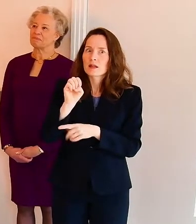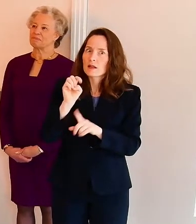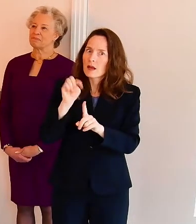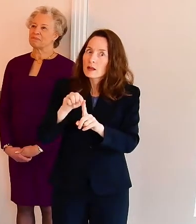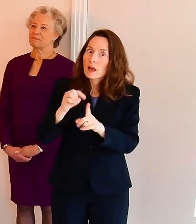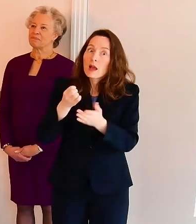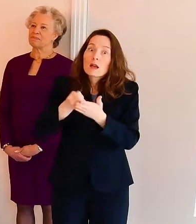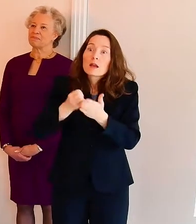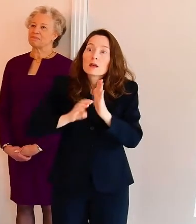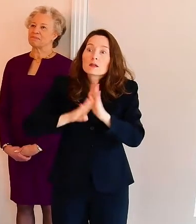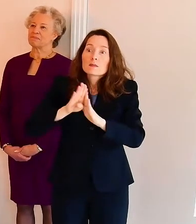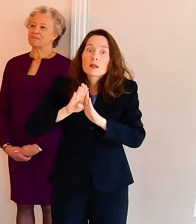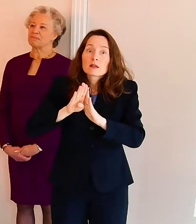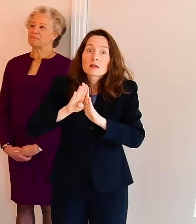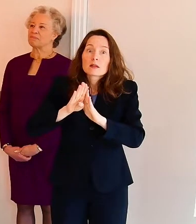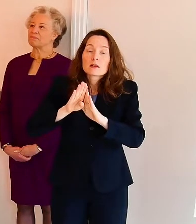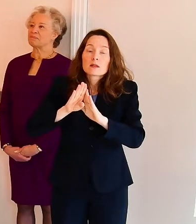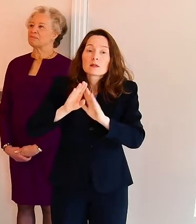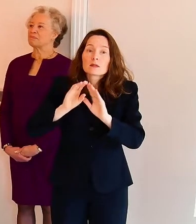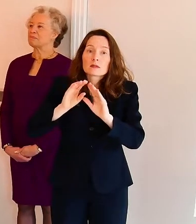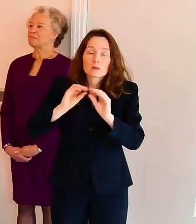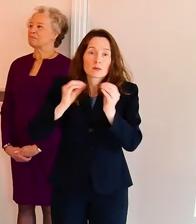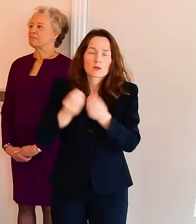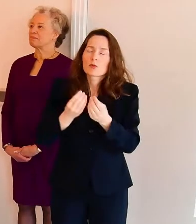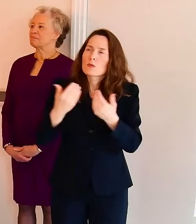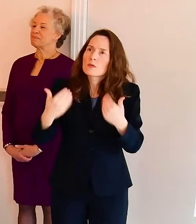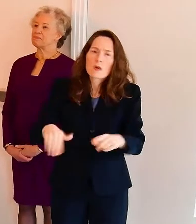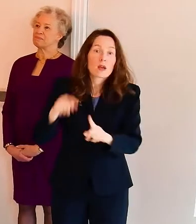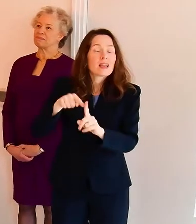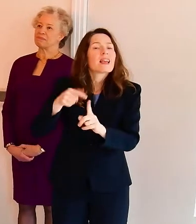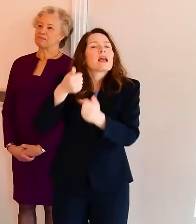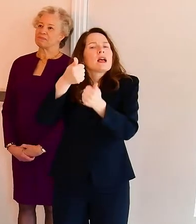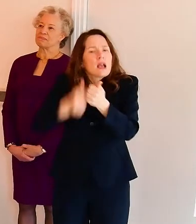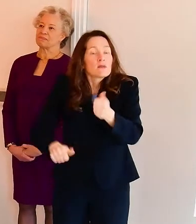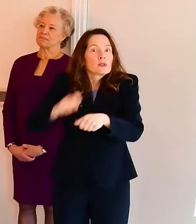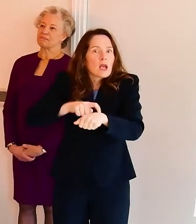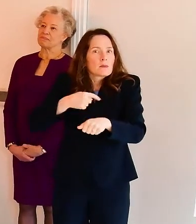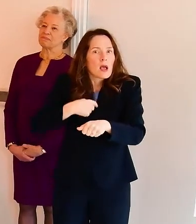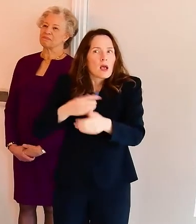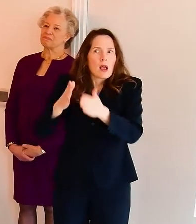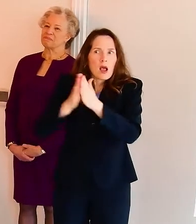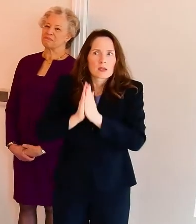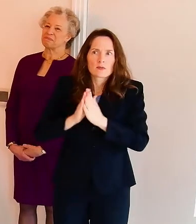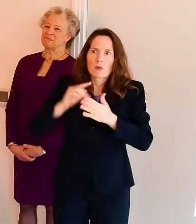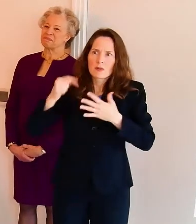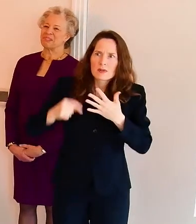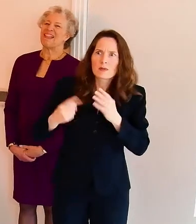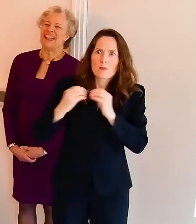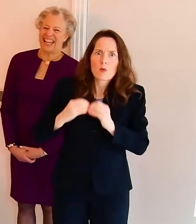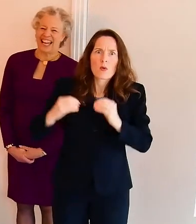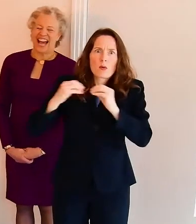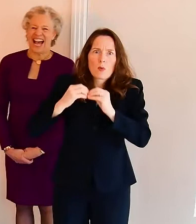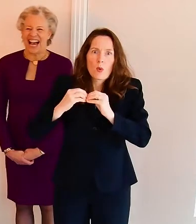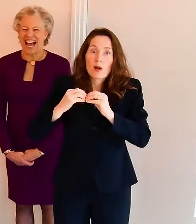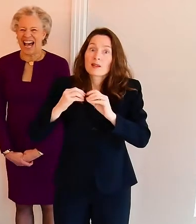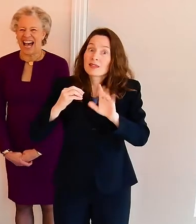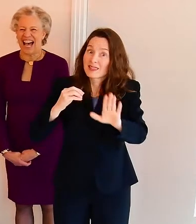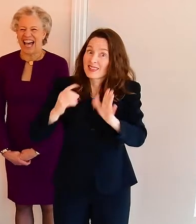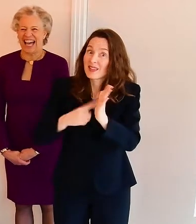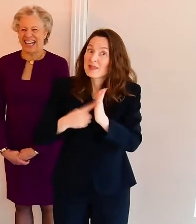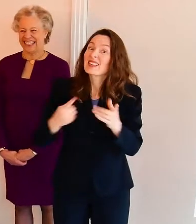that each and every time I've asked for them to do more with the same resources or